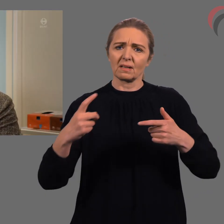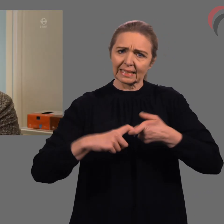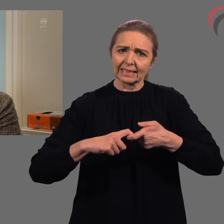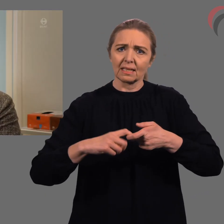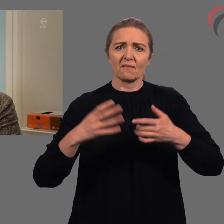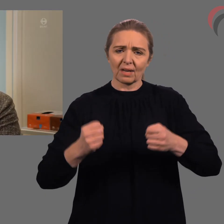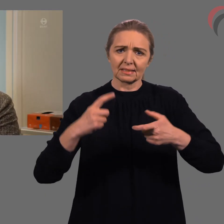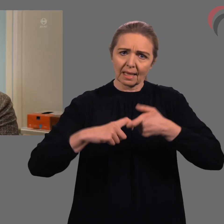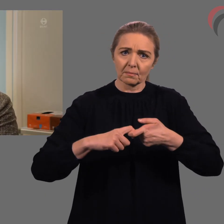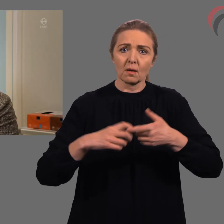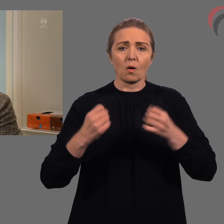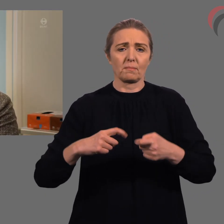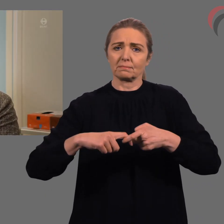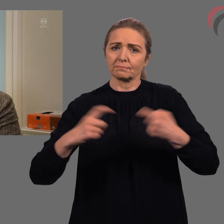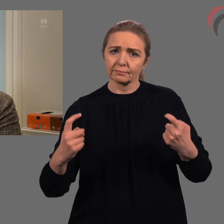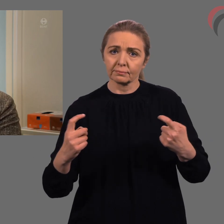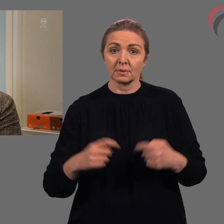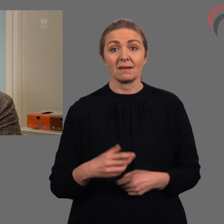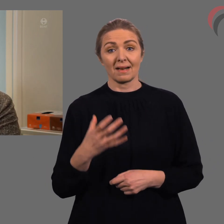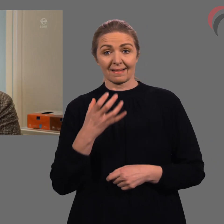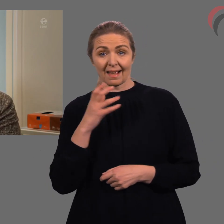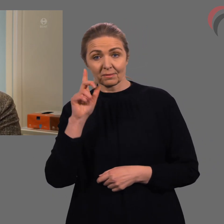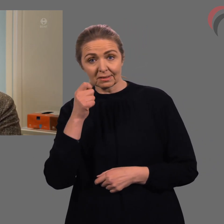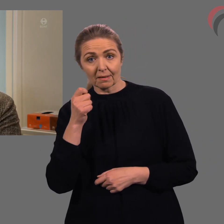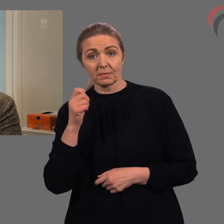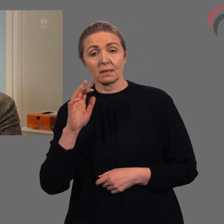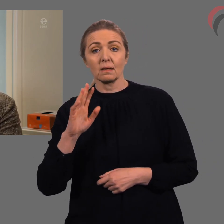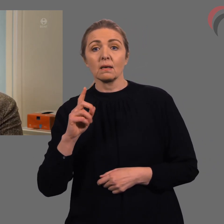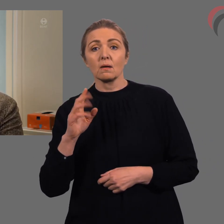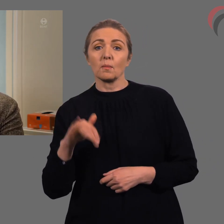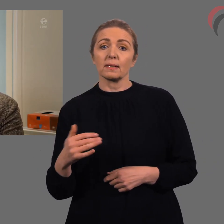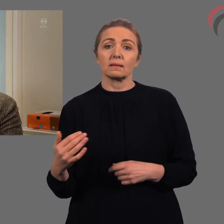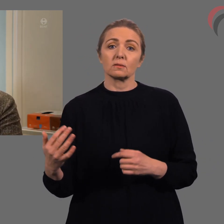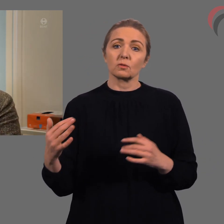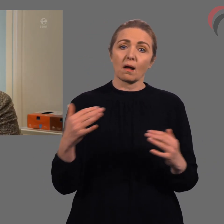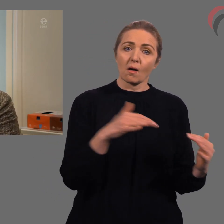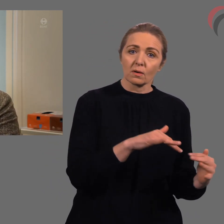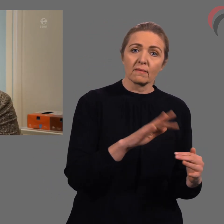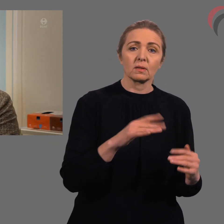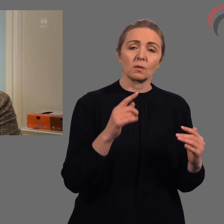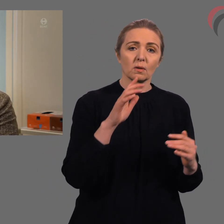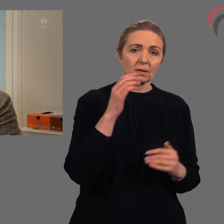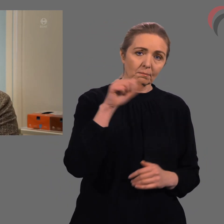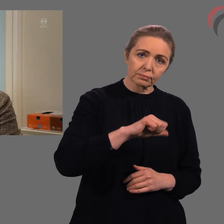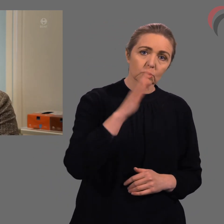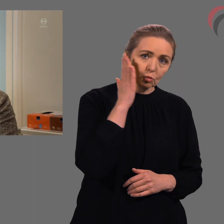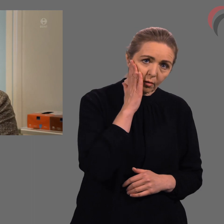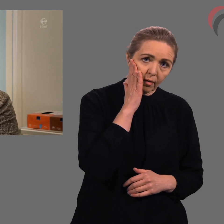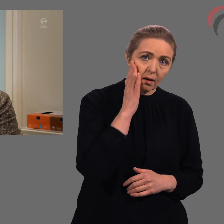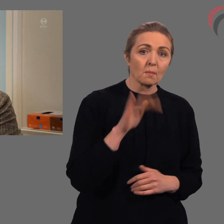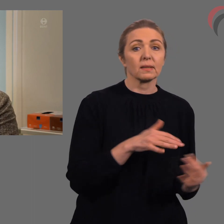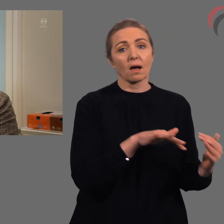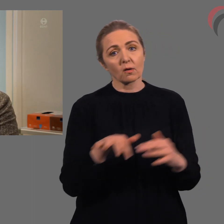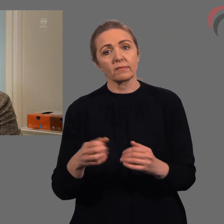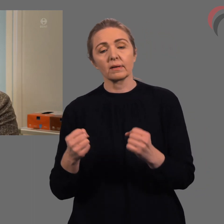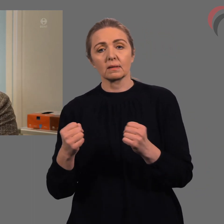vicious cycle, in that positive feedback loop, where their low quality of sleep is then causing them to gain further weight or